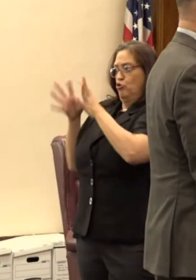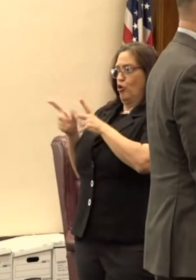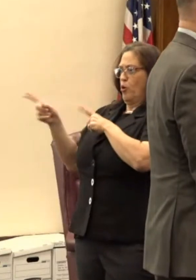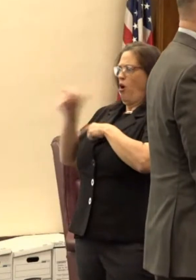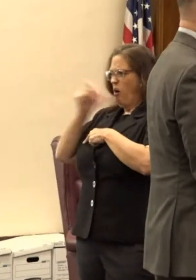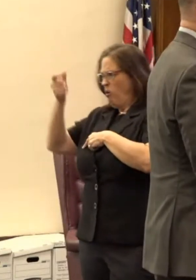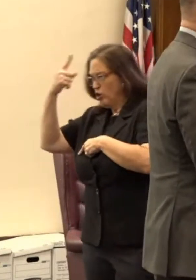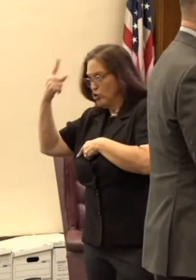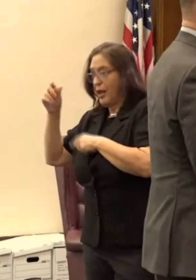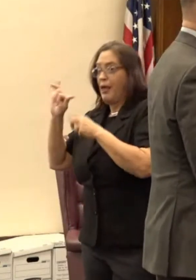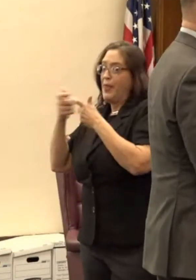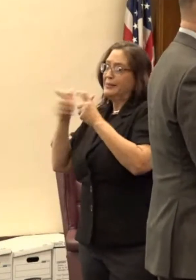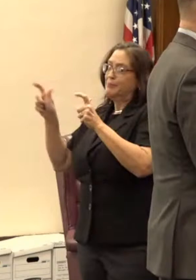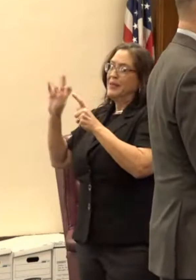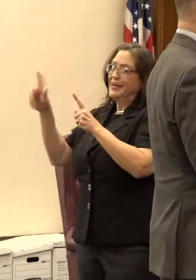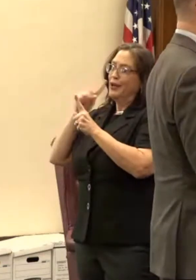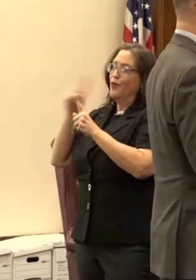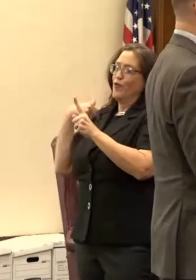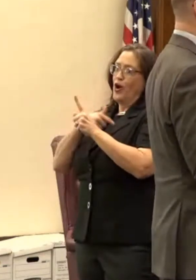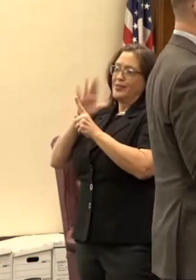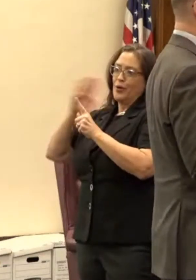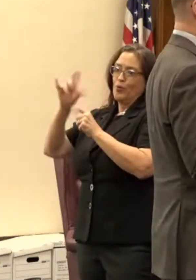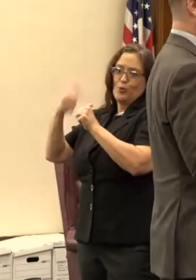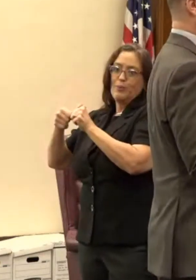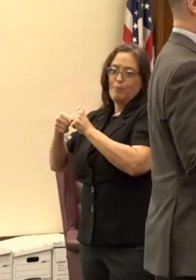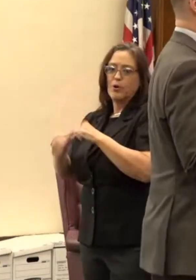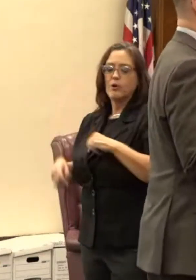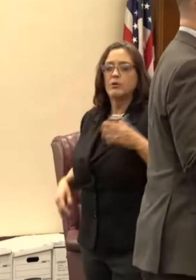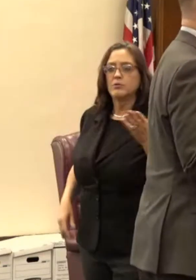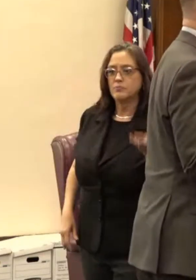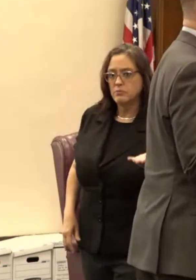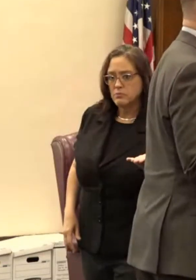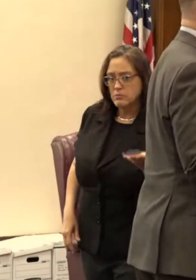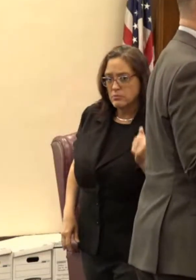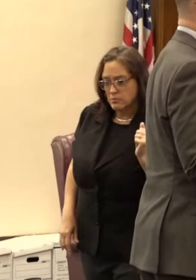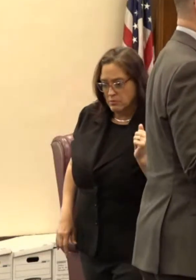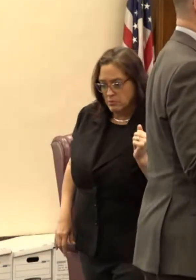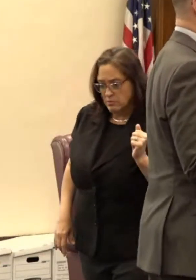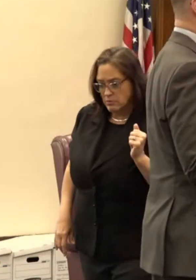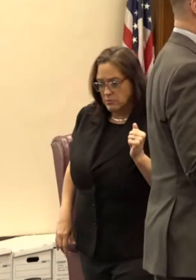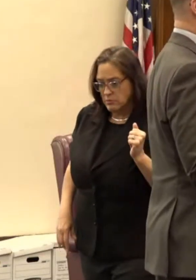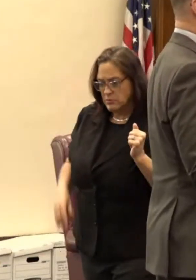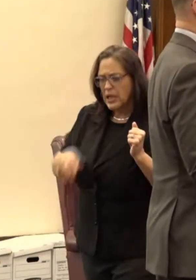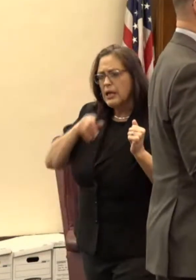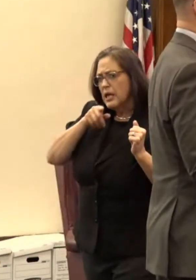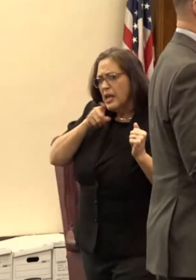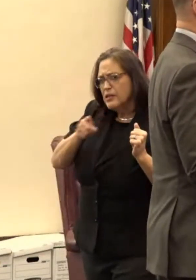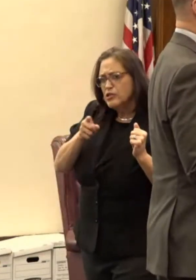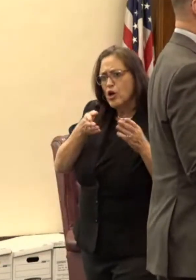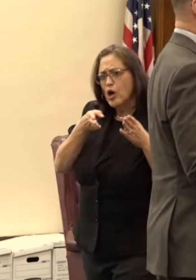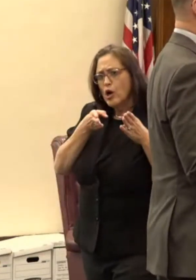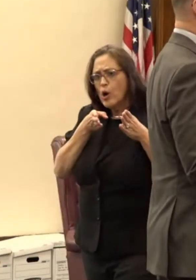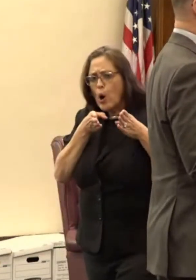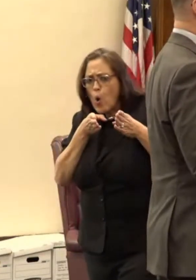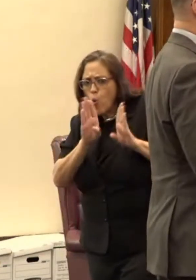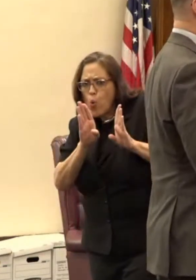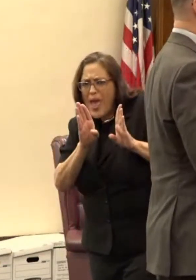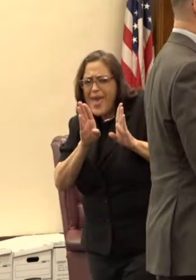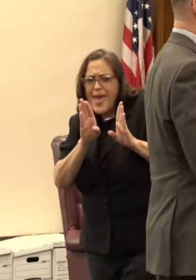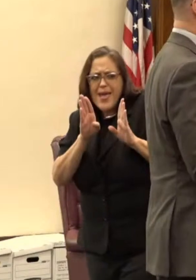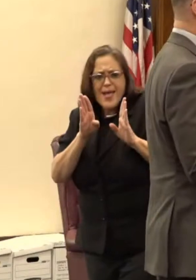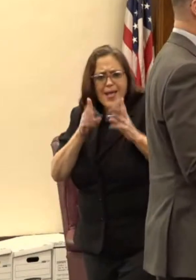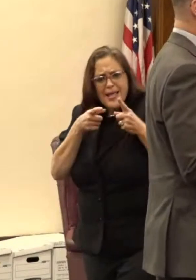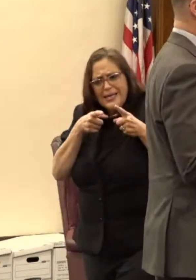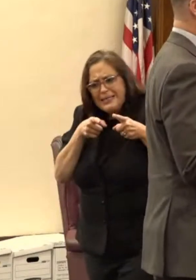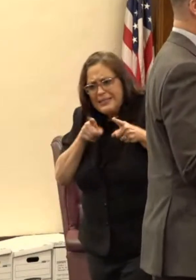So, yeah. Is there a mechanism for that? Is there a mechanism during trial through which